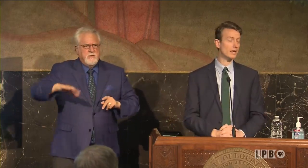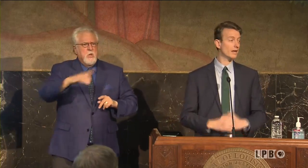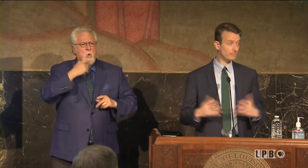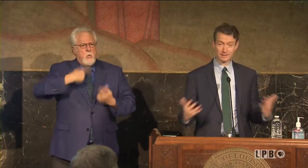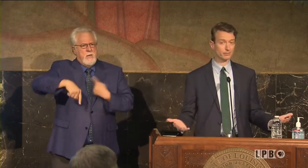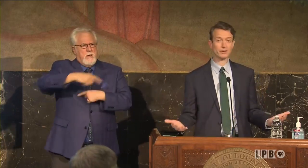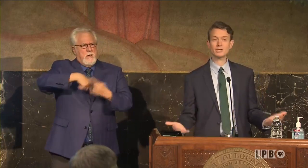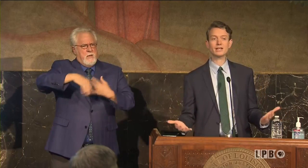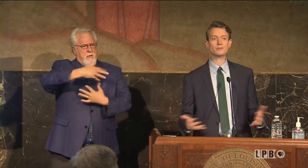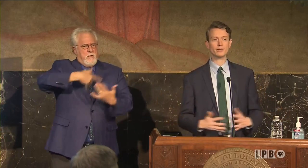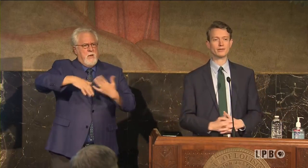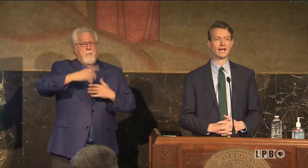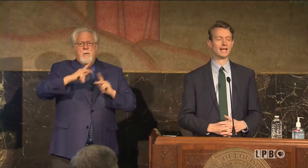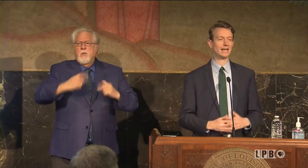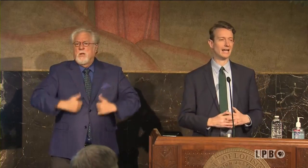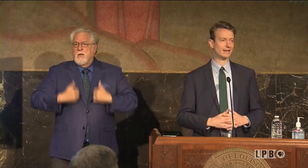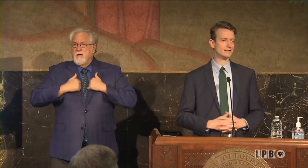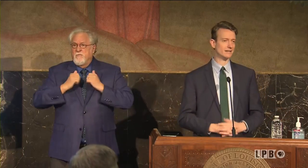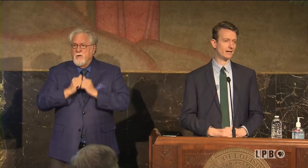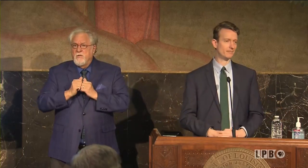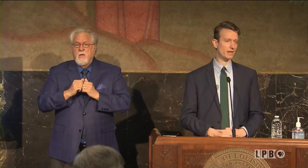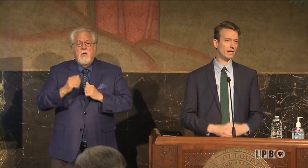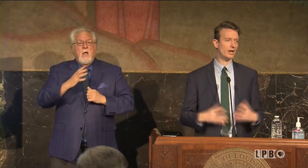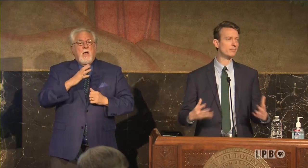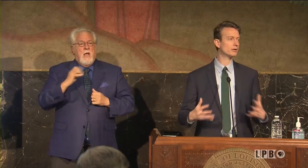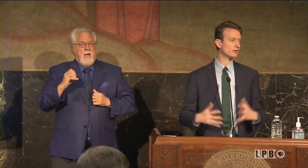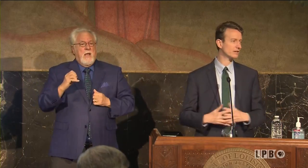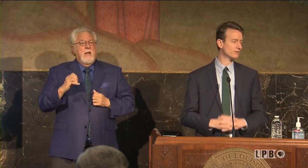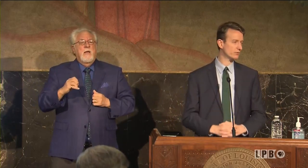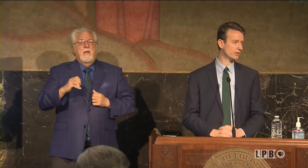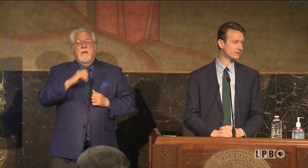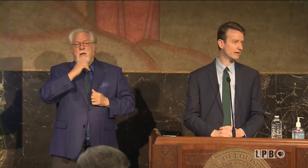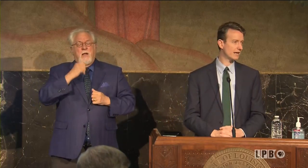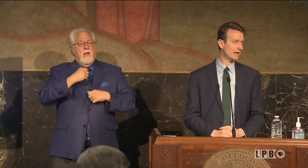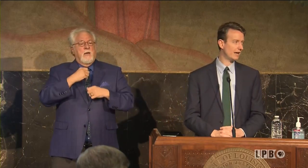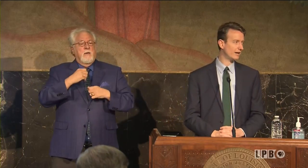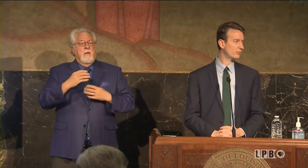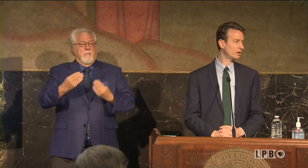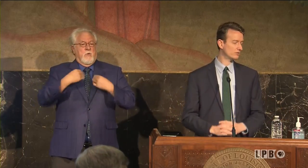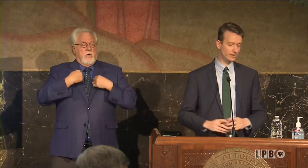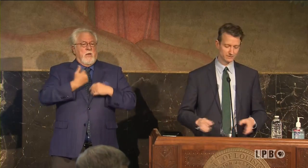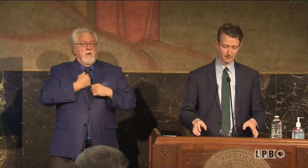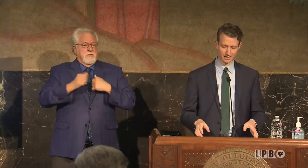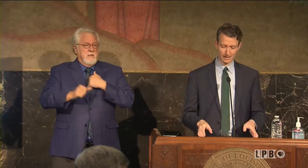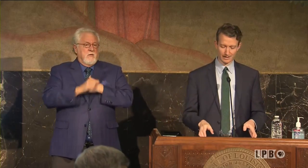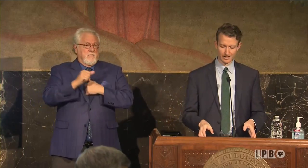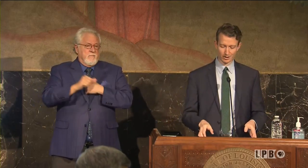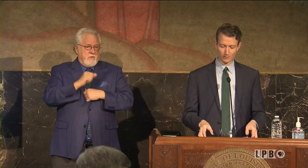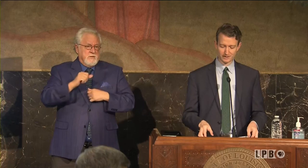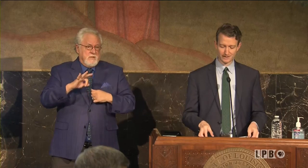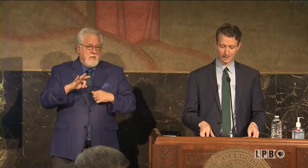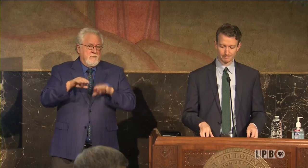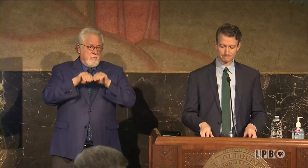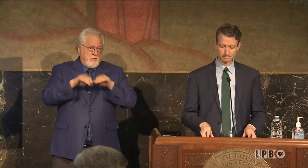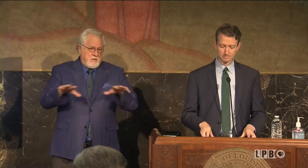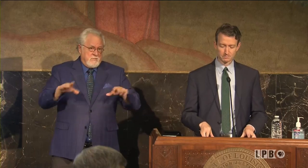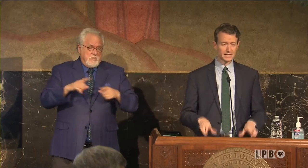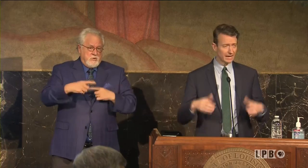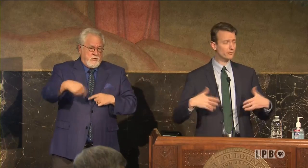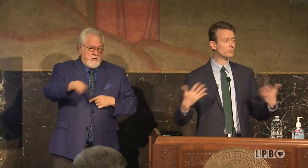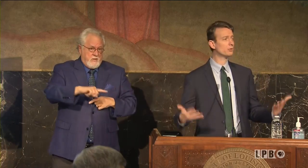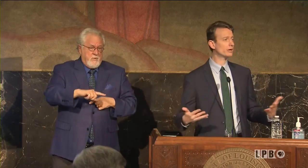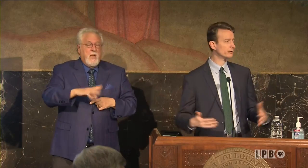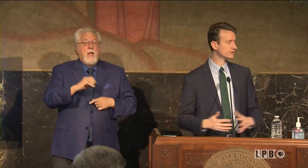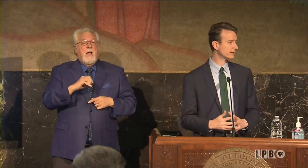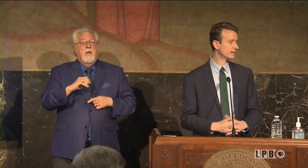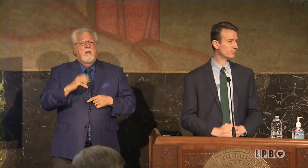interact with, people that we live with, and not putting ourselves at risk if we could transmit COVID to them.